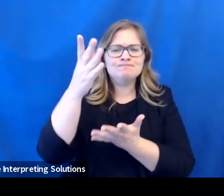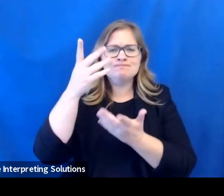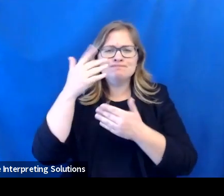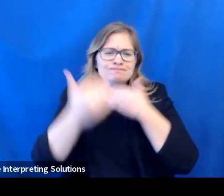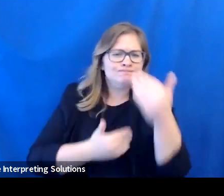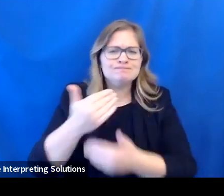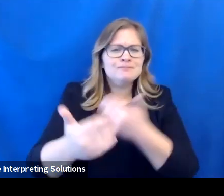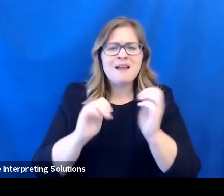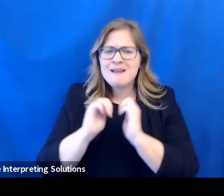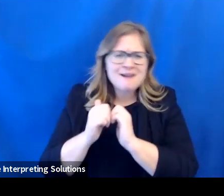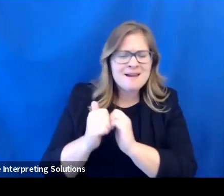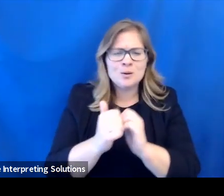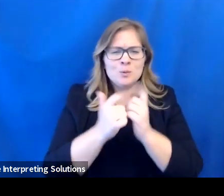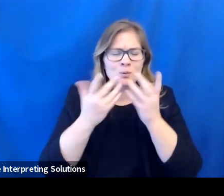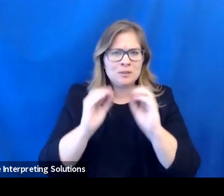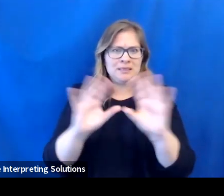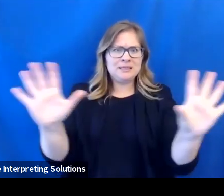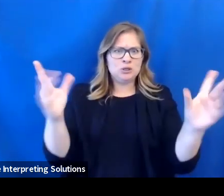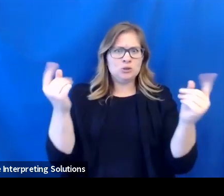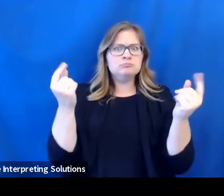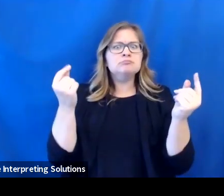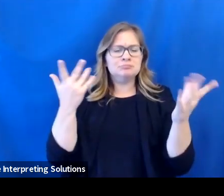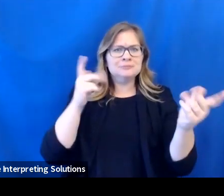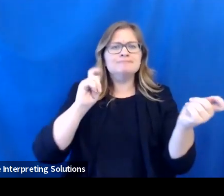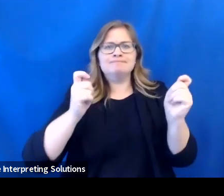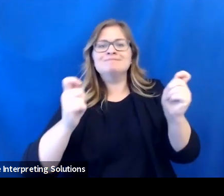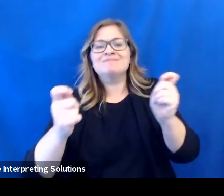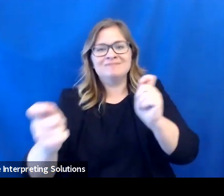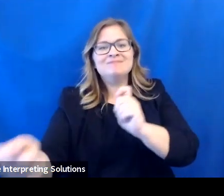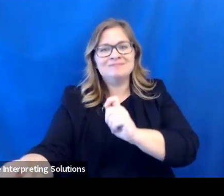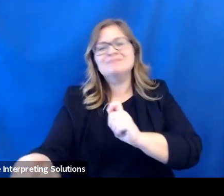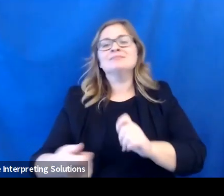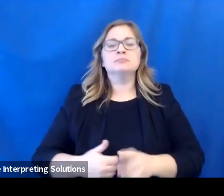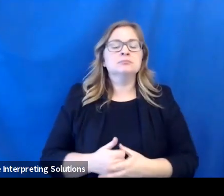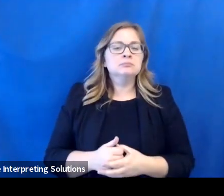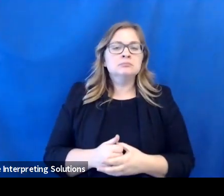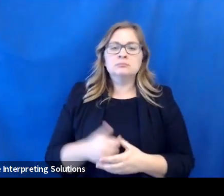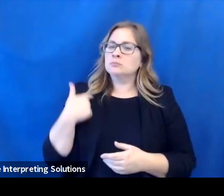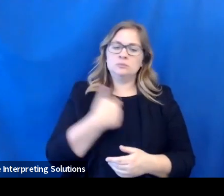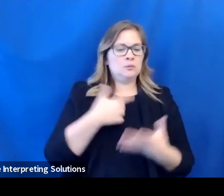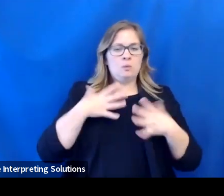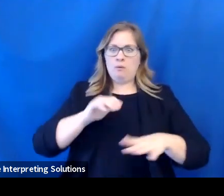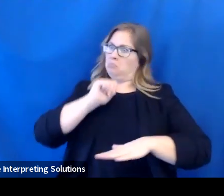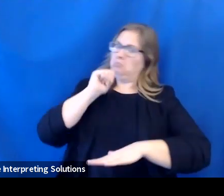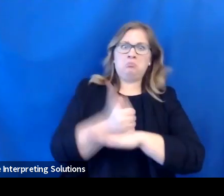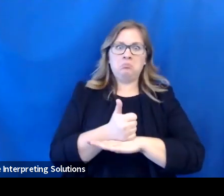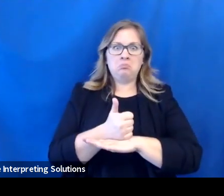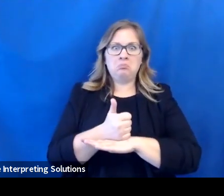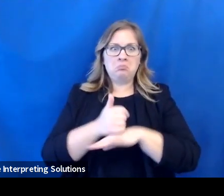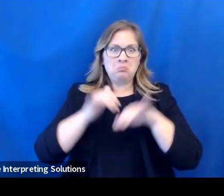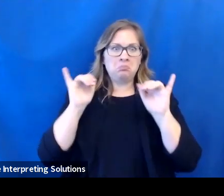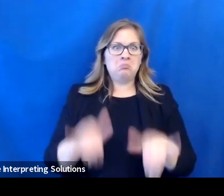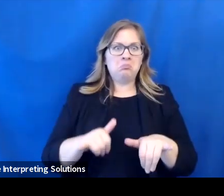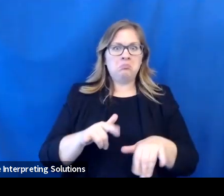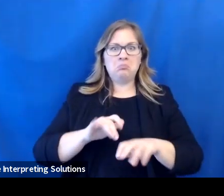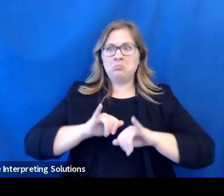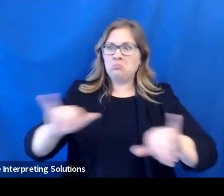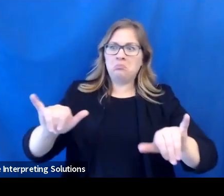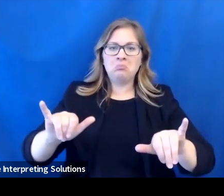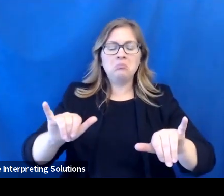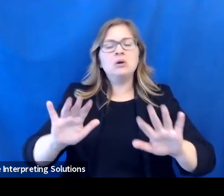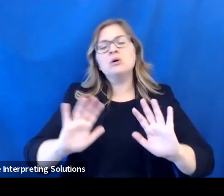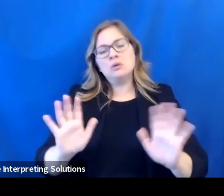And that will be ever moving. So it's not like we're putting it in place tomorrow and that's it for the next 2 weeks. Nothing else is going to happen. It's going to be a more of